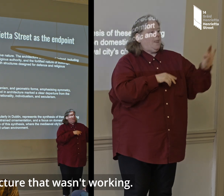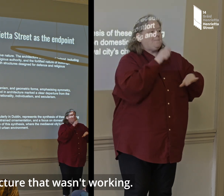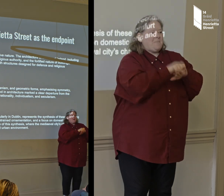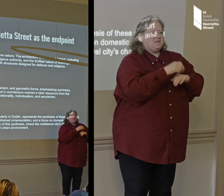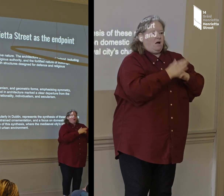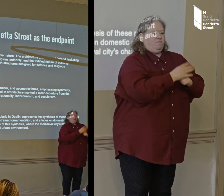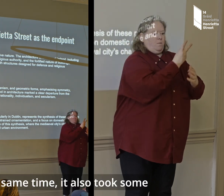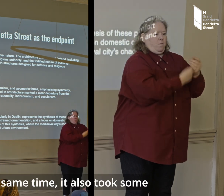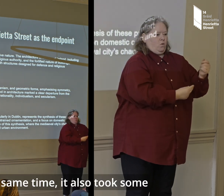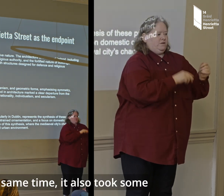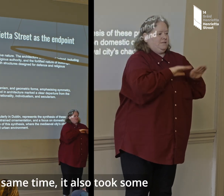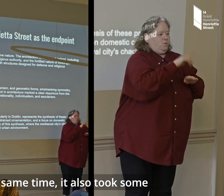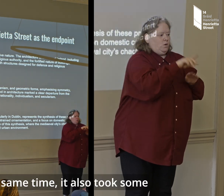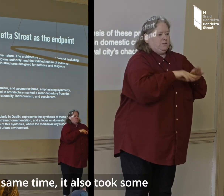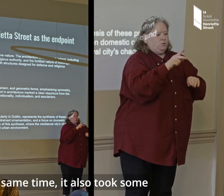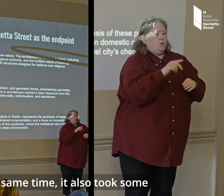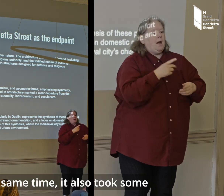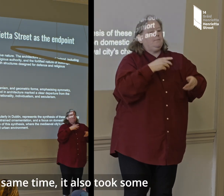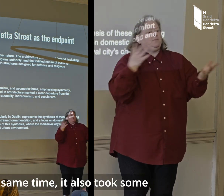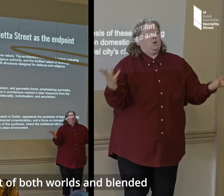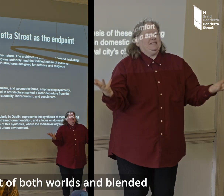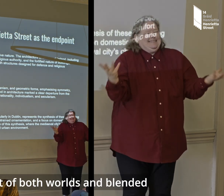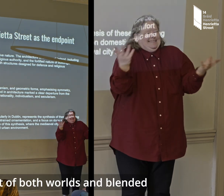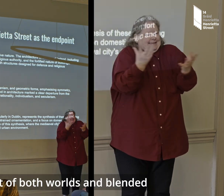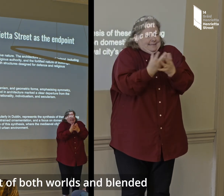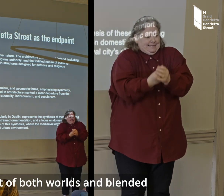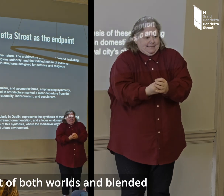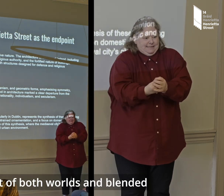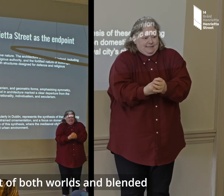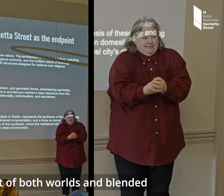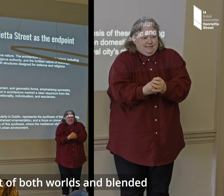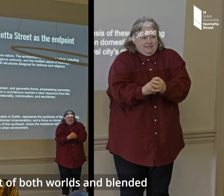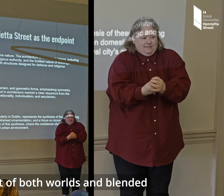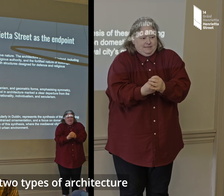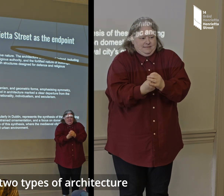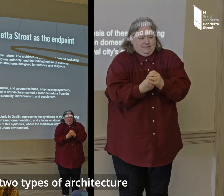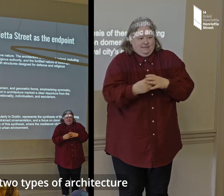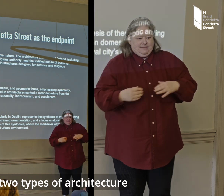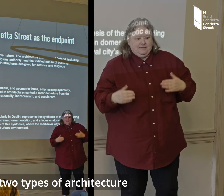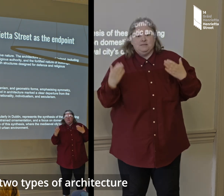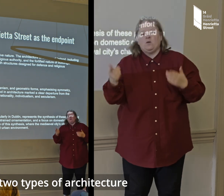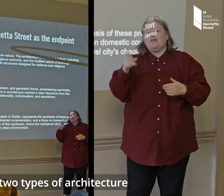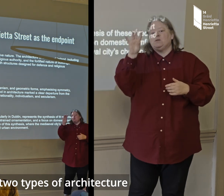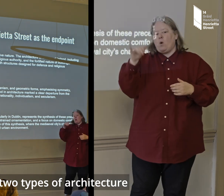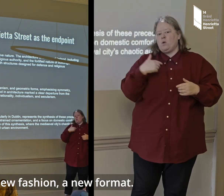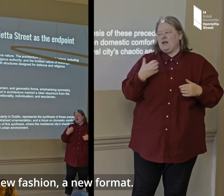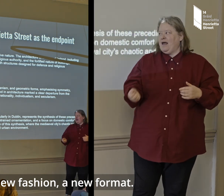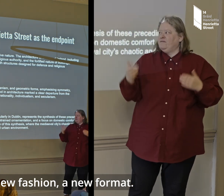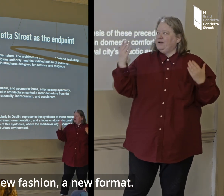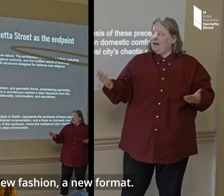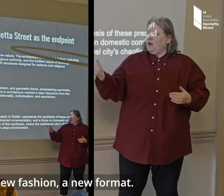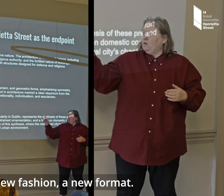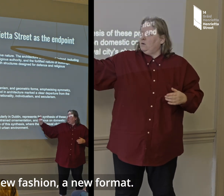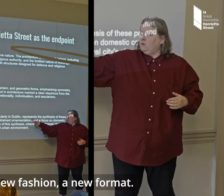wasn't working. But at the same time, it also took some of the best of both worlds and blended these two types of architecture into